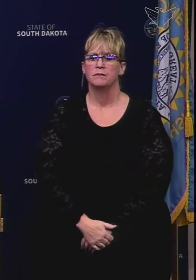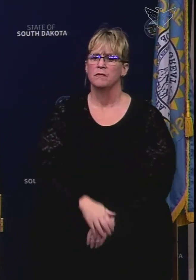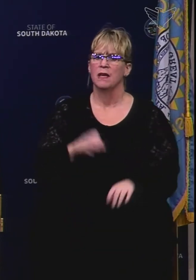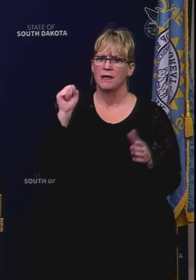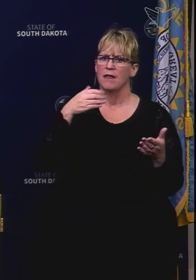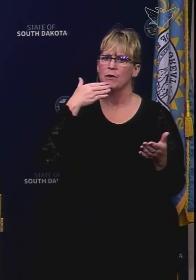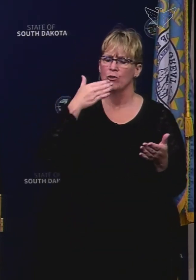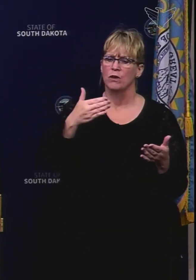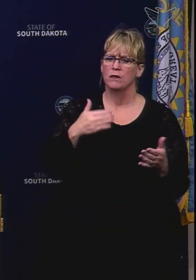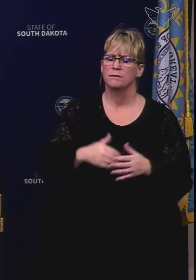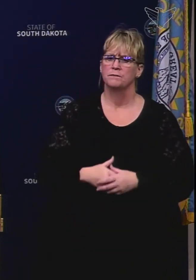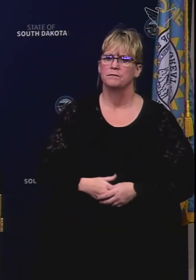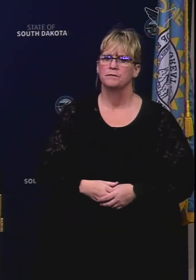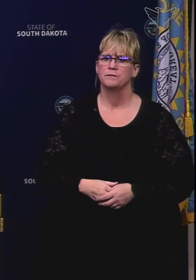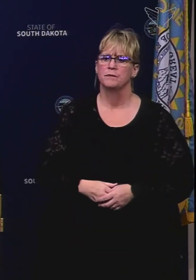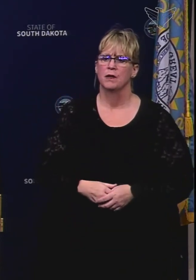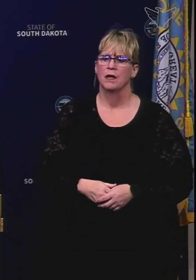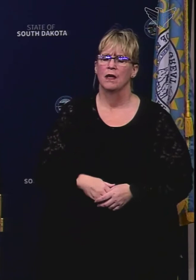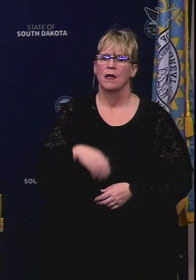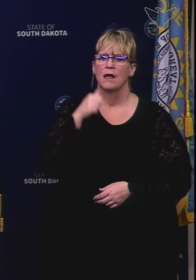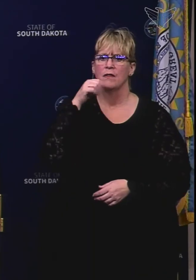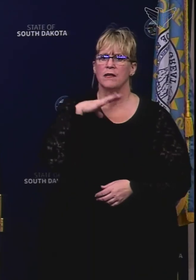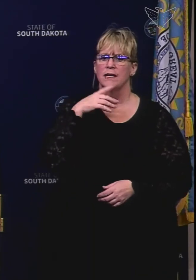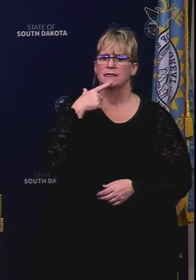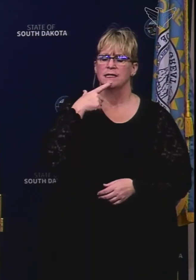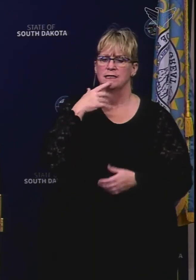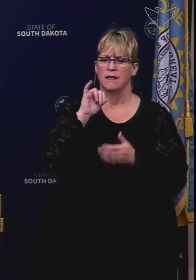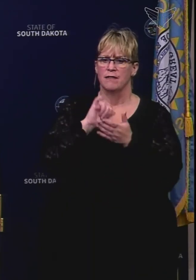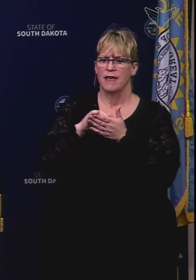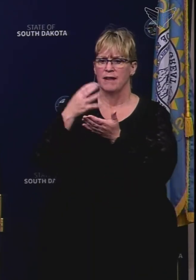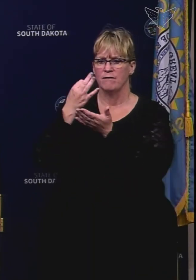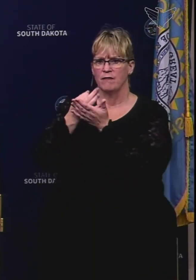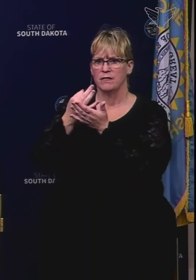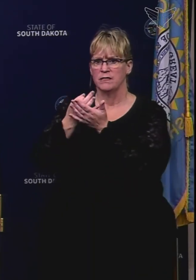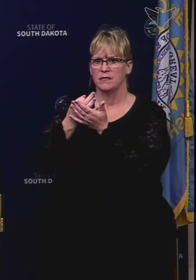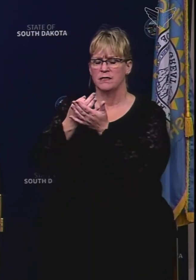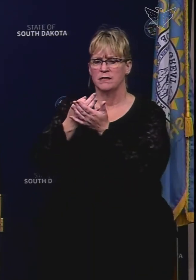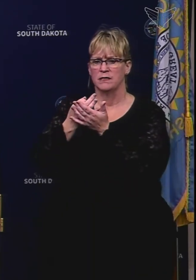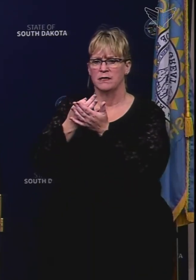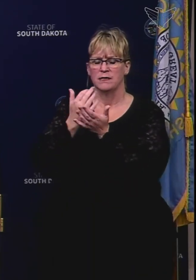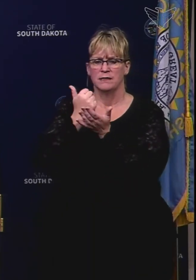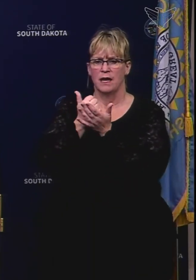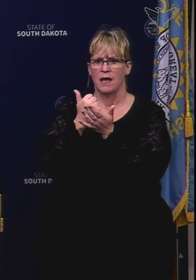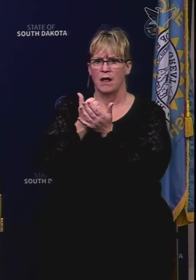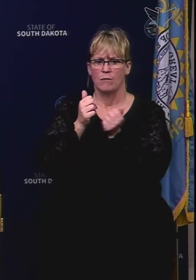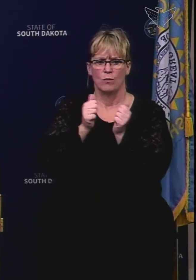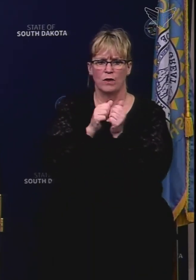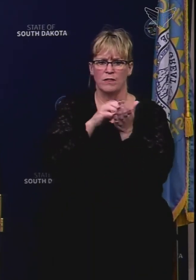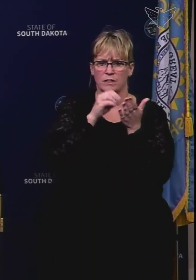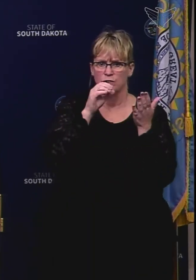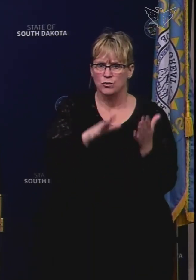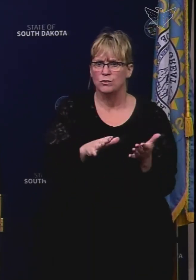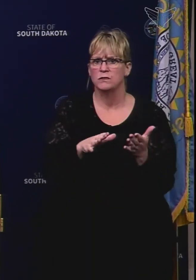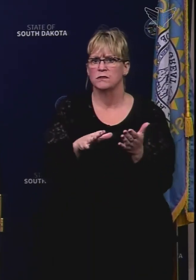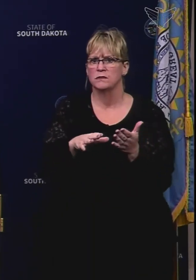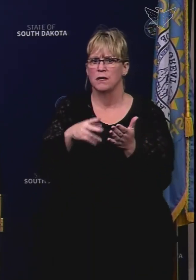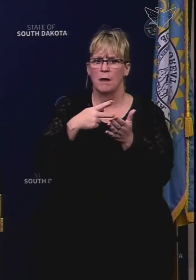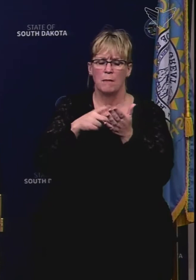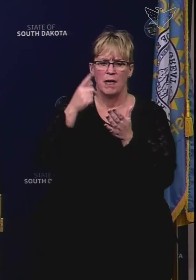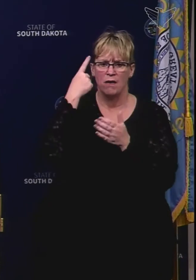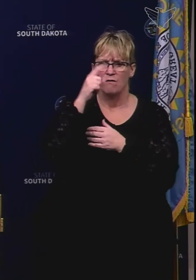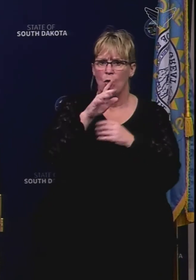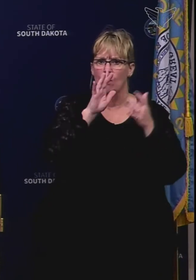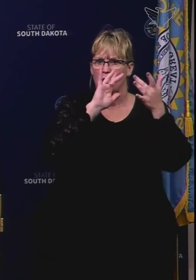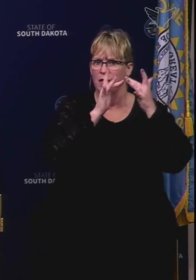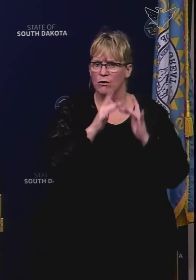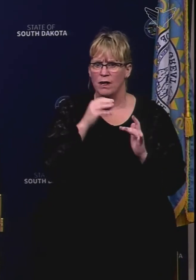that'd be helpful. You And then bet. too, I wanted to ask if any of the funding could go to like helping students pay for like internet access